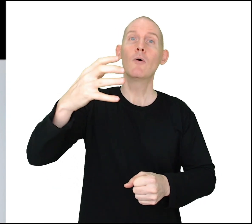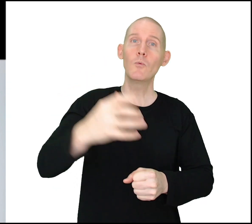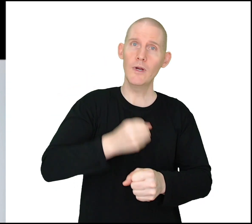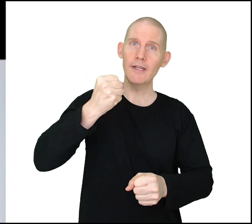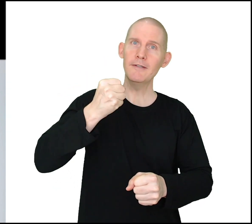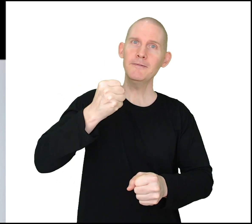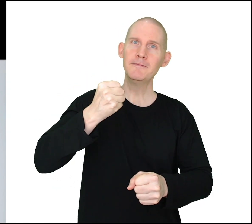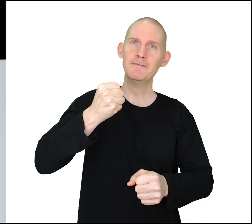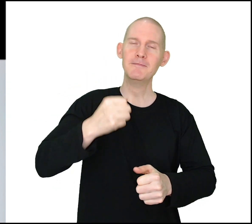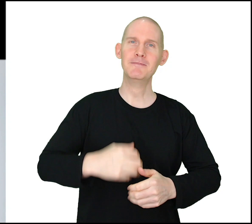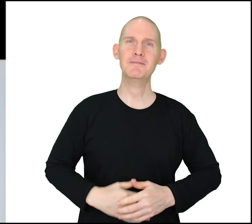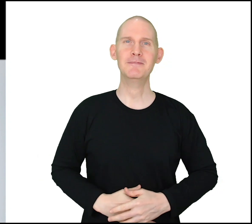Win.